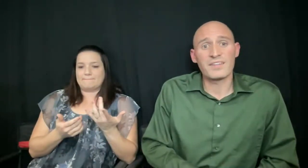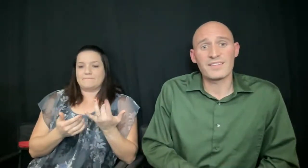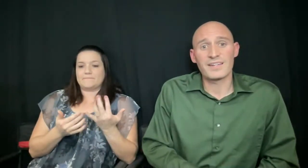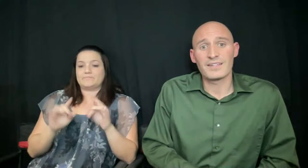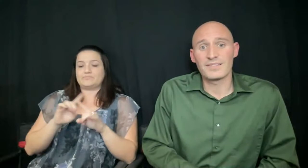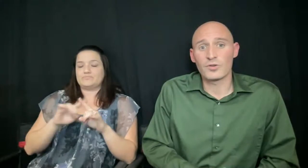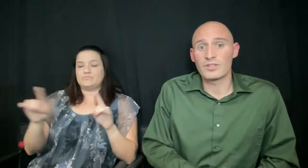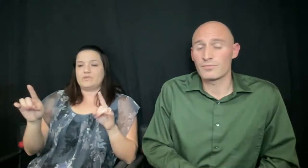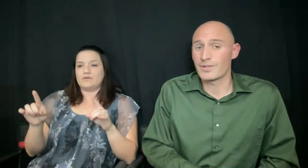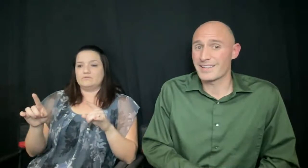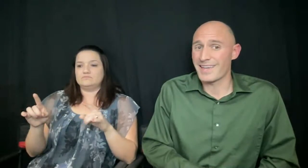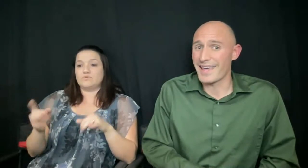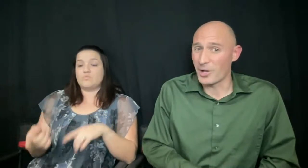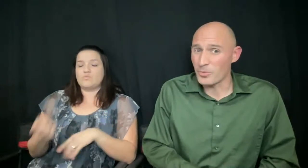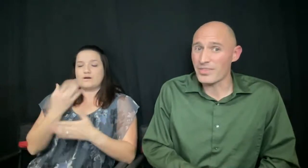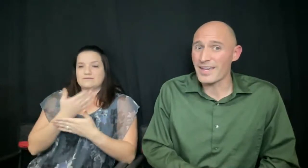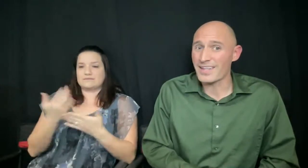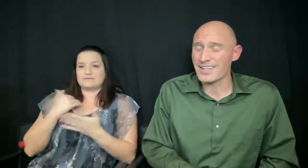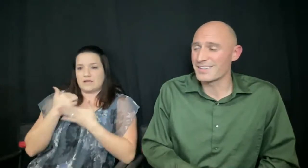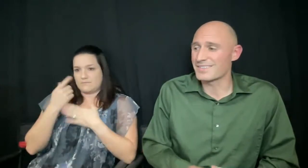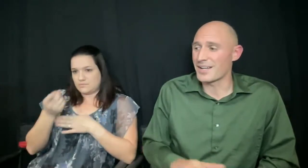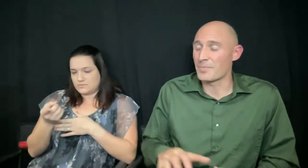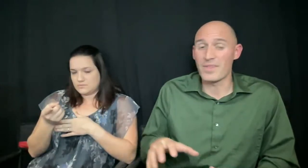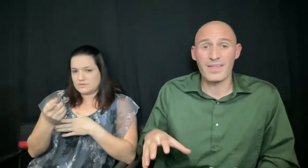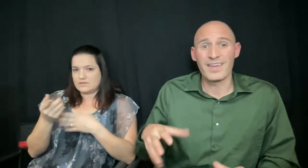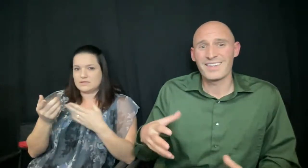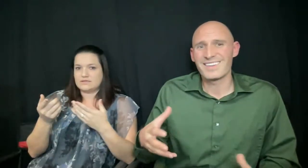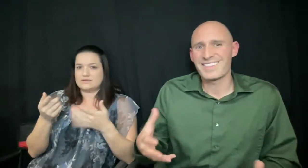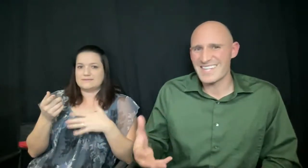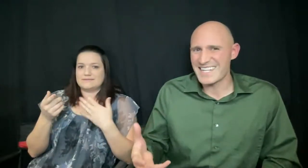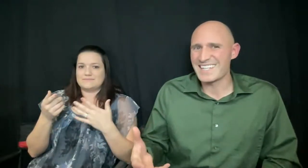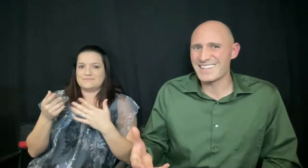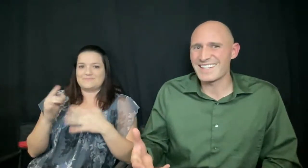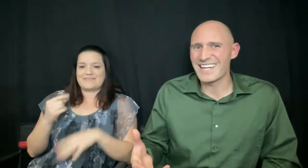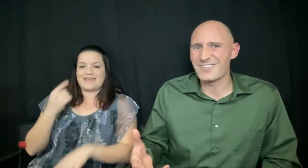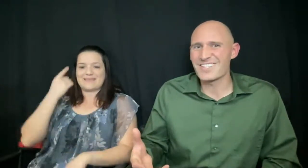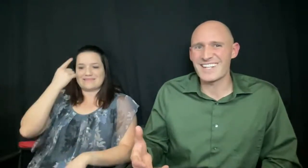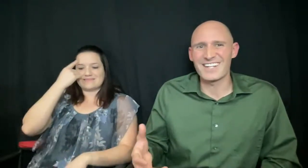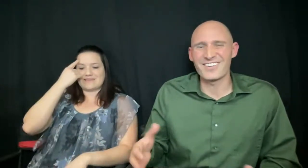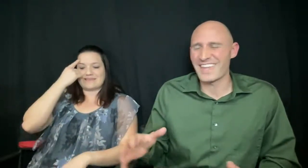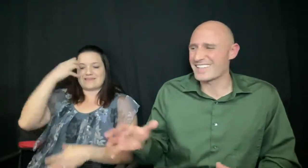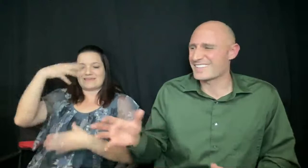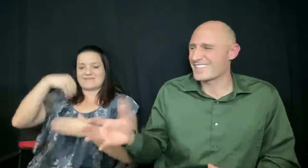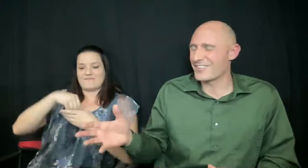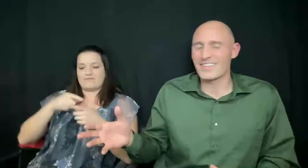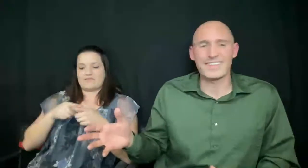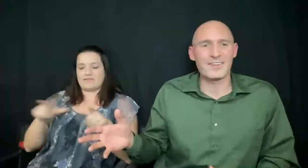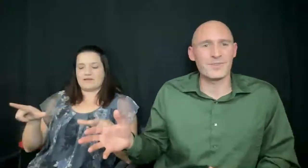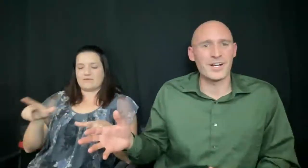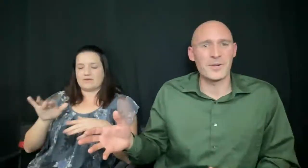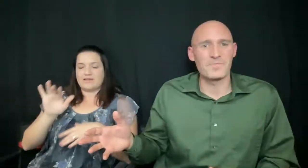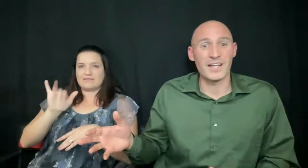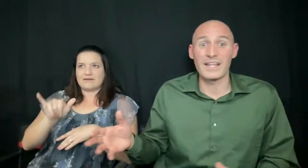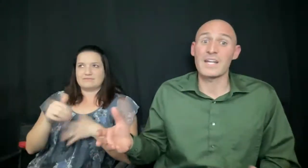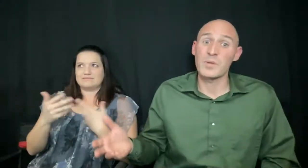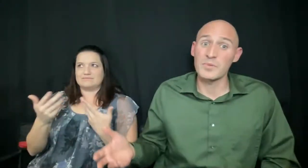that is going to really help with that is thinking in the language. And I know that is another thing that a lot of people have